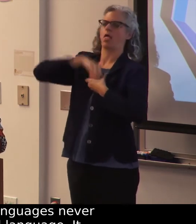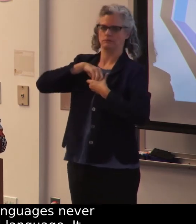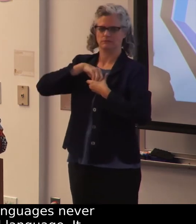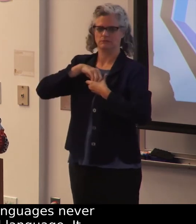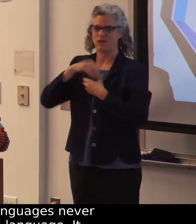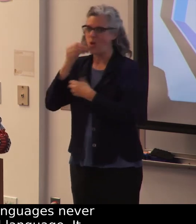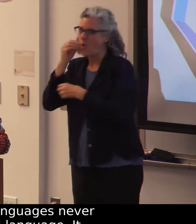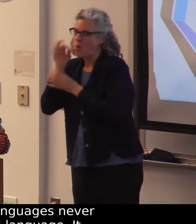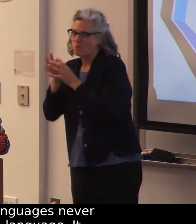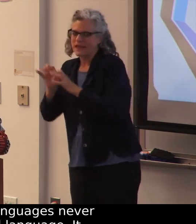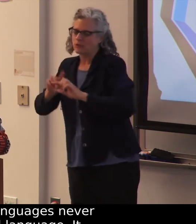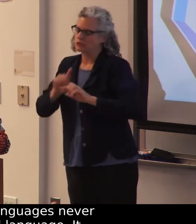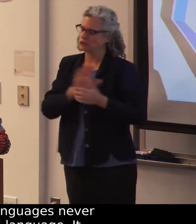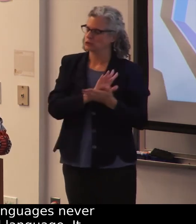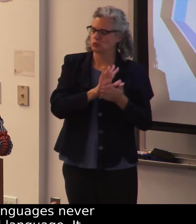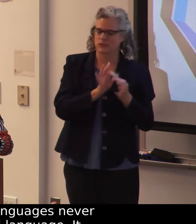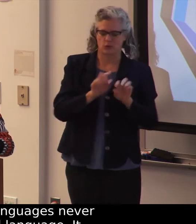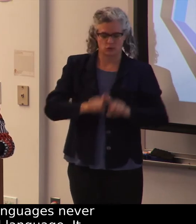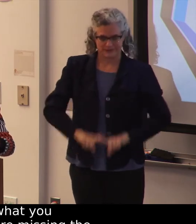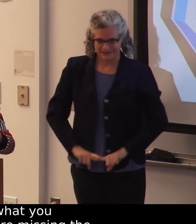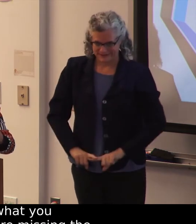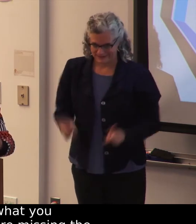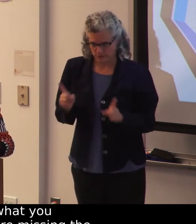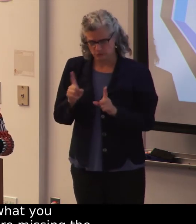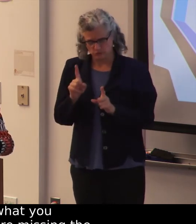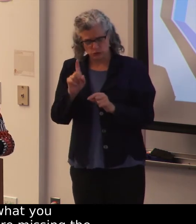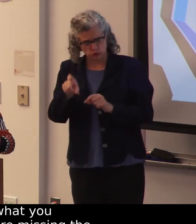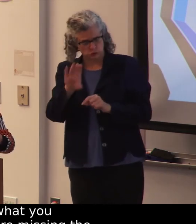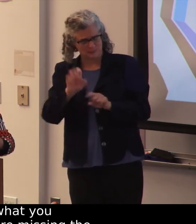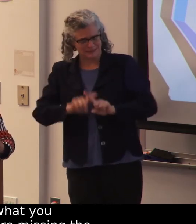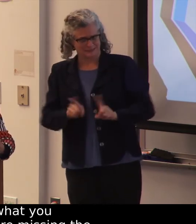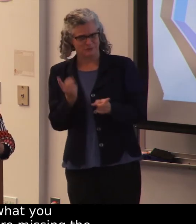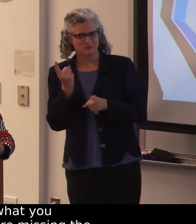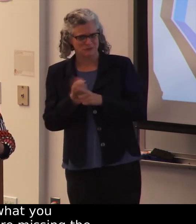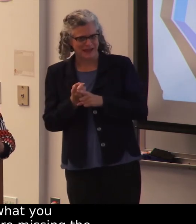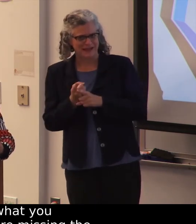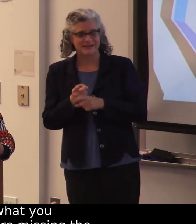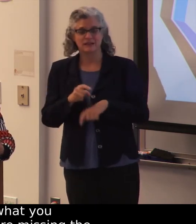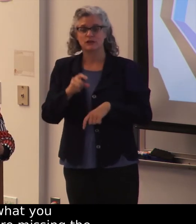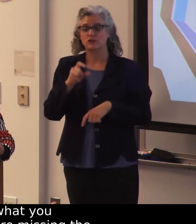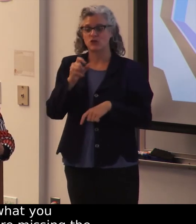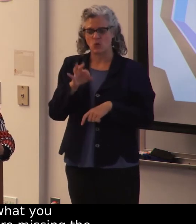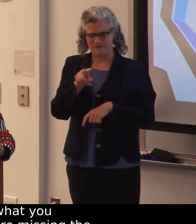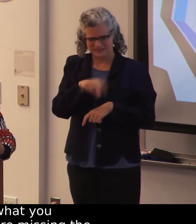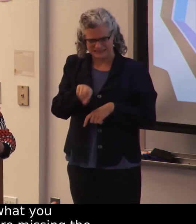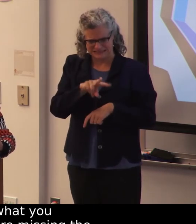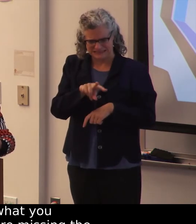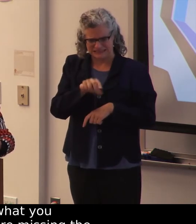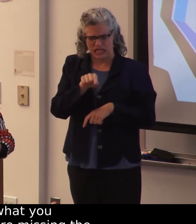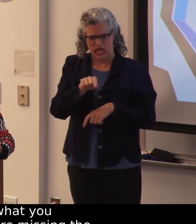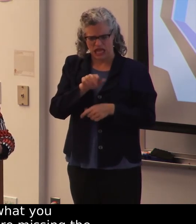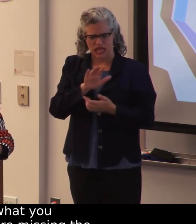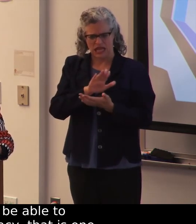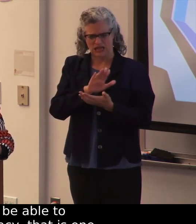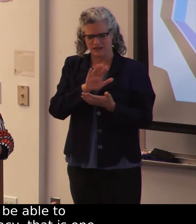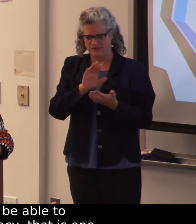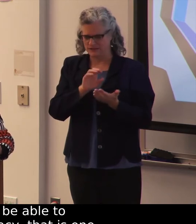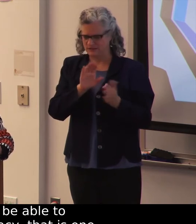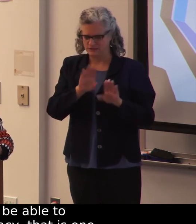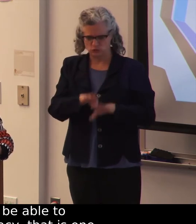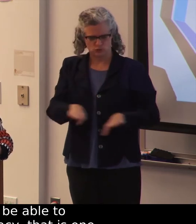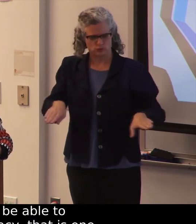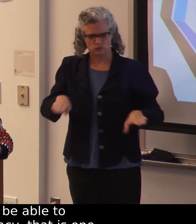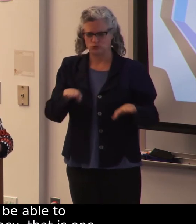school language. It shouldn't be, right? And so if what you think they're missing the school language, right, that they need to be able